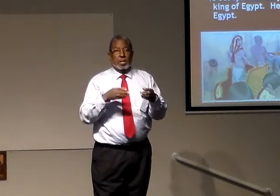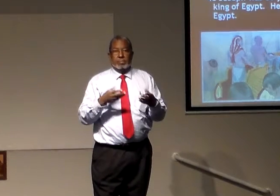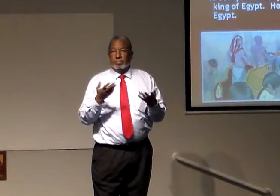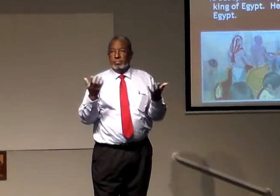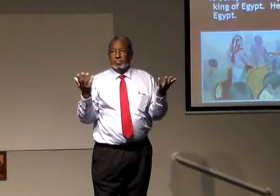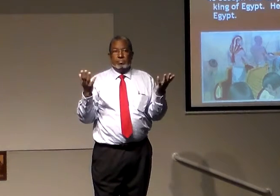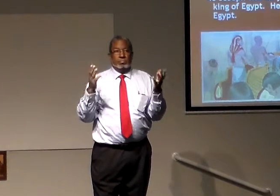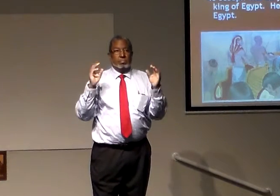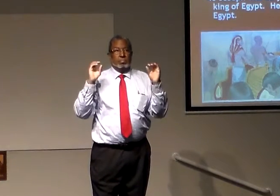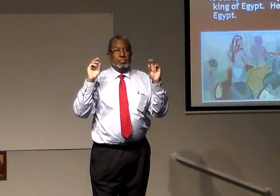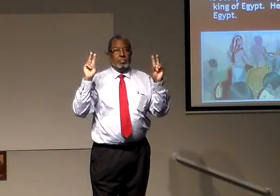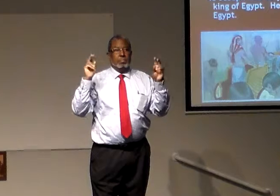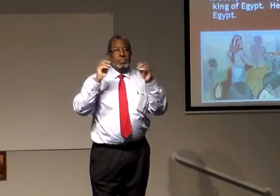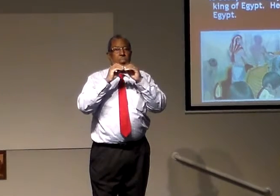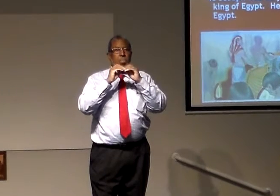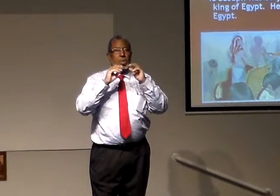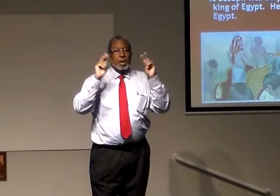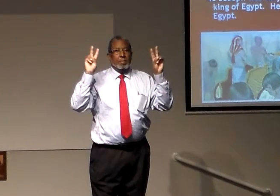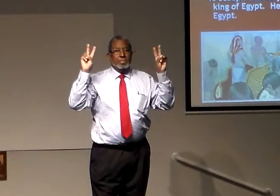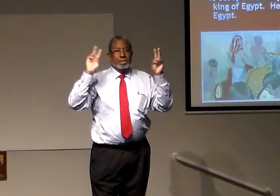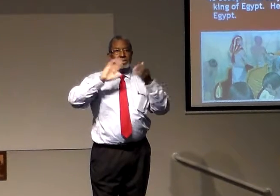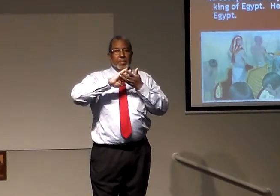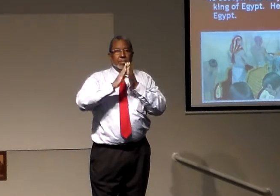country, Egypt, at peace.